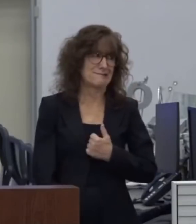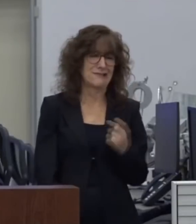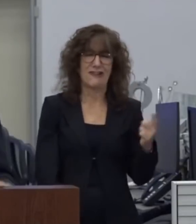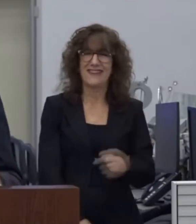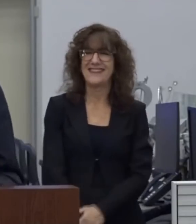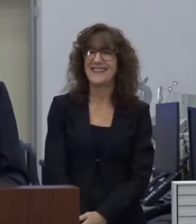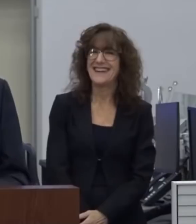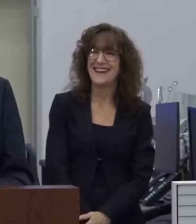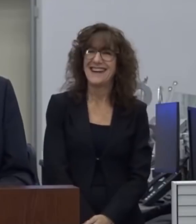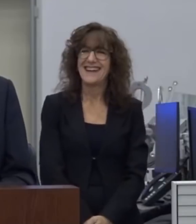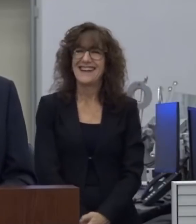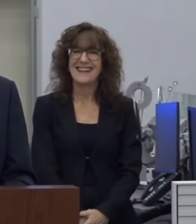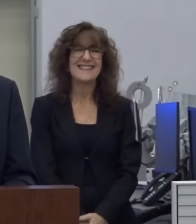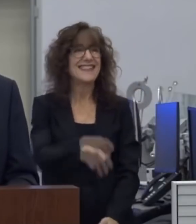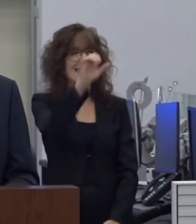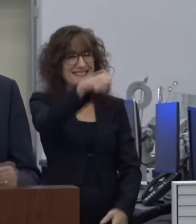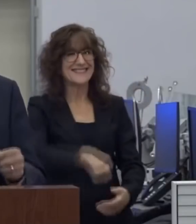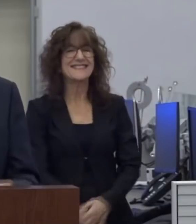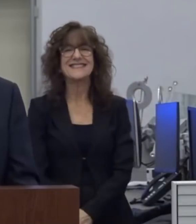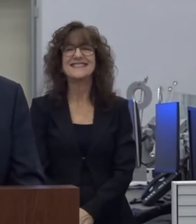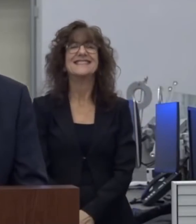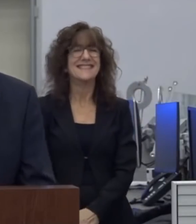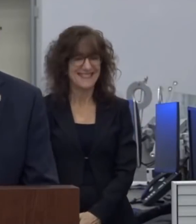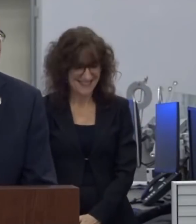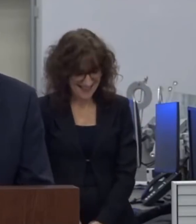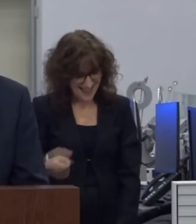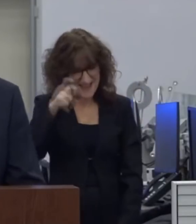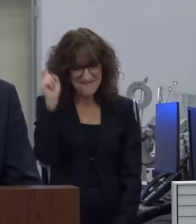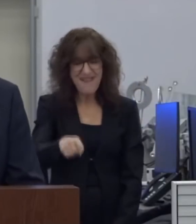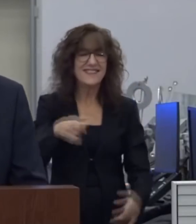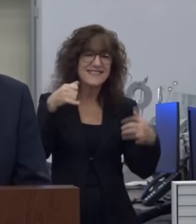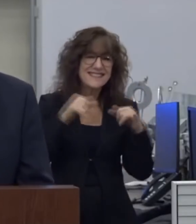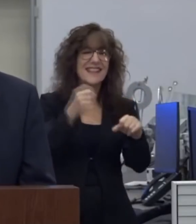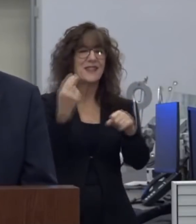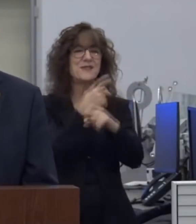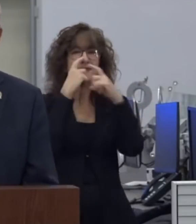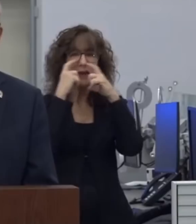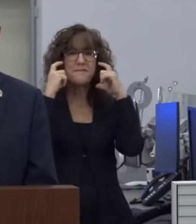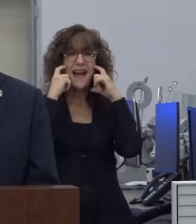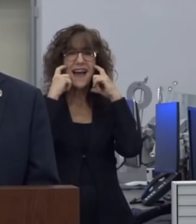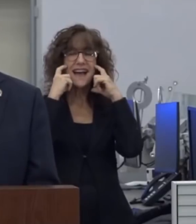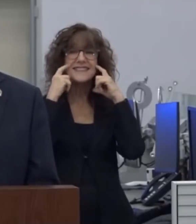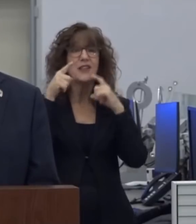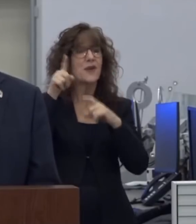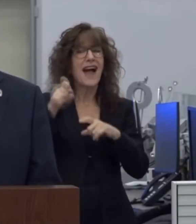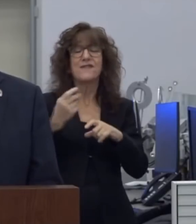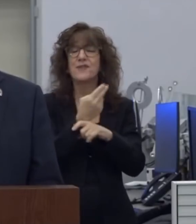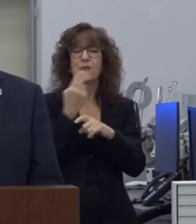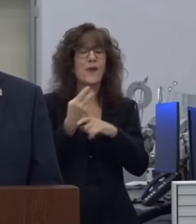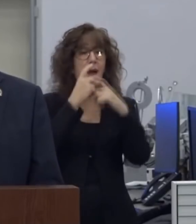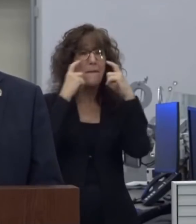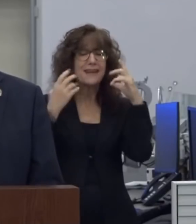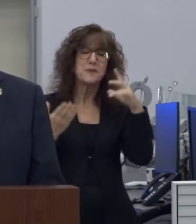That's it. Yes, you have to wear a mask. You're going to have to wear a mask throughout this